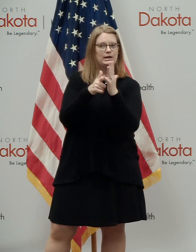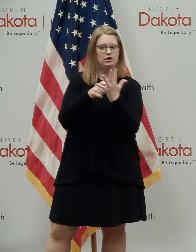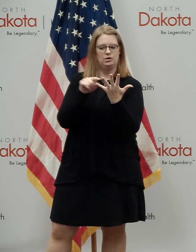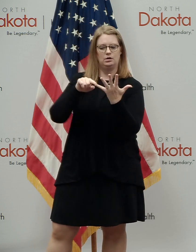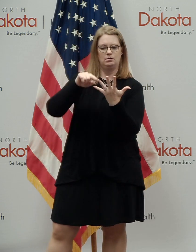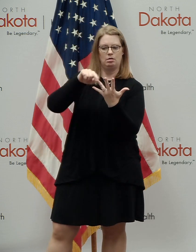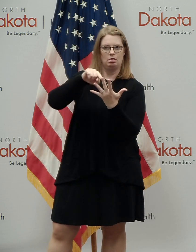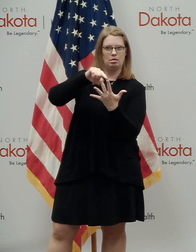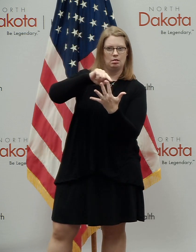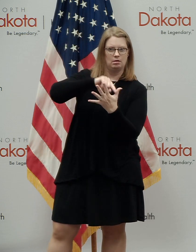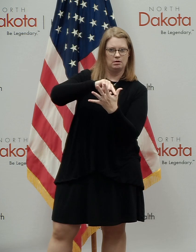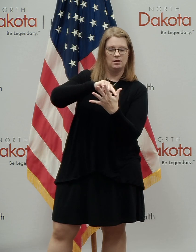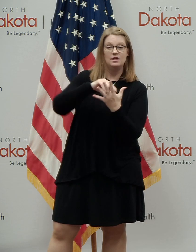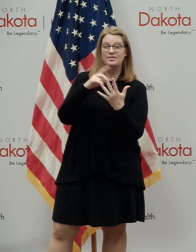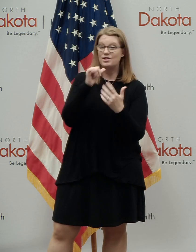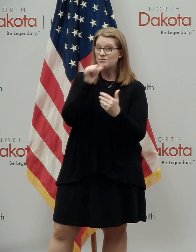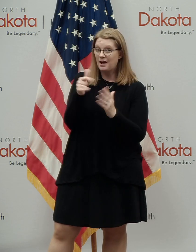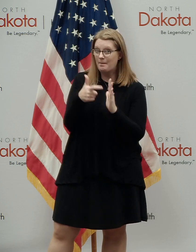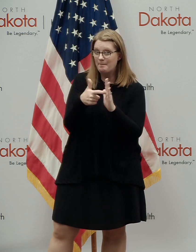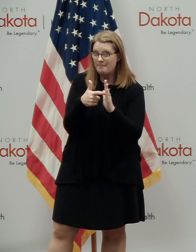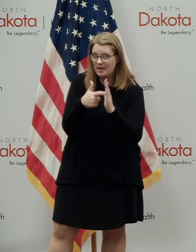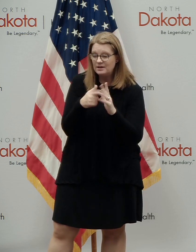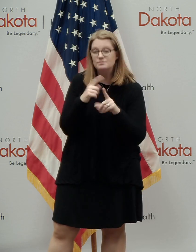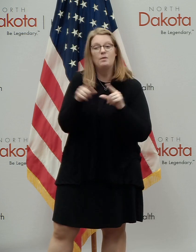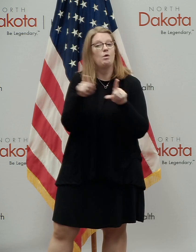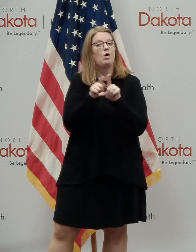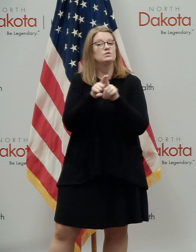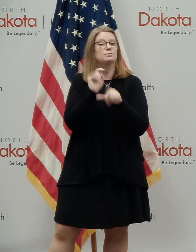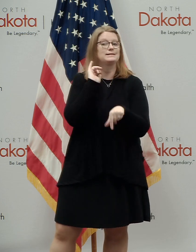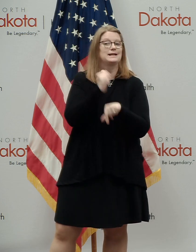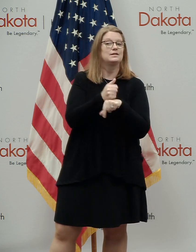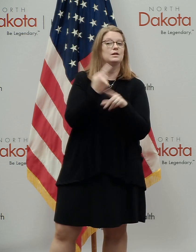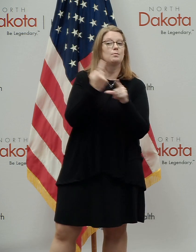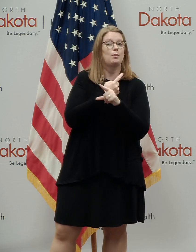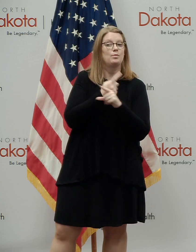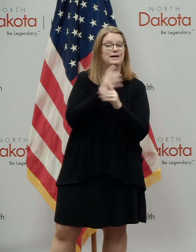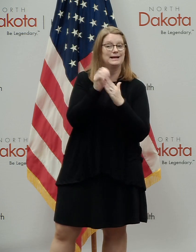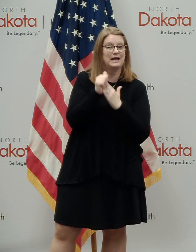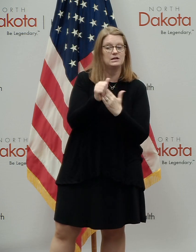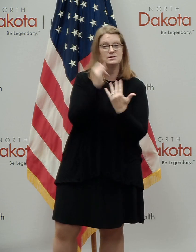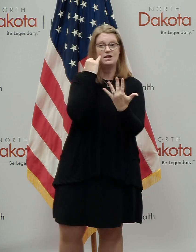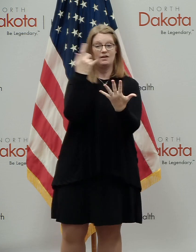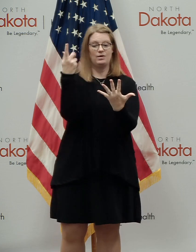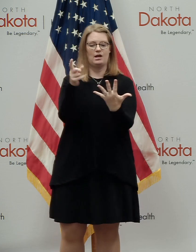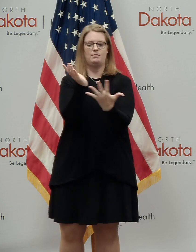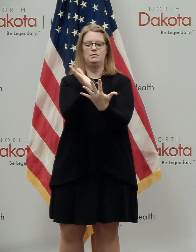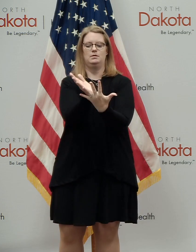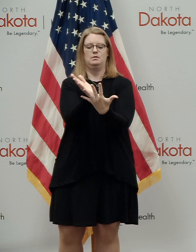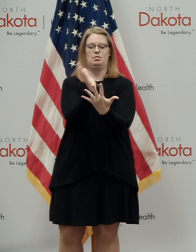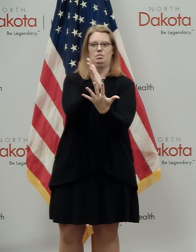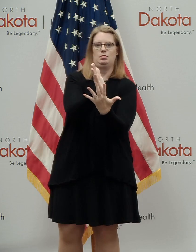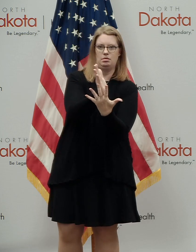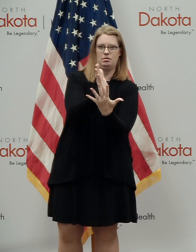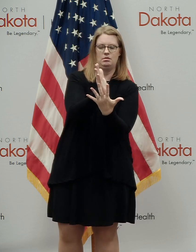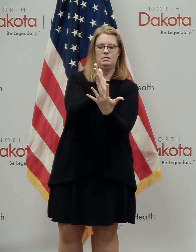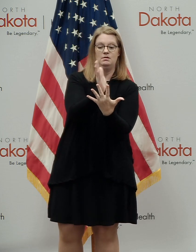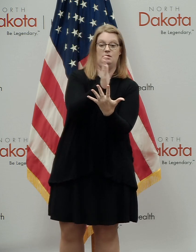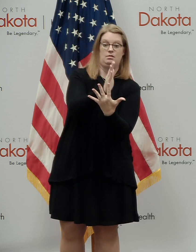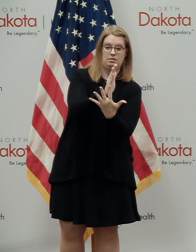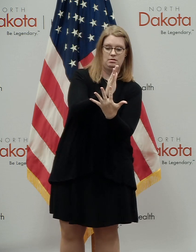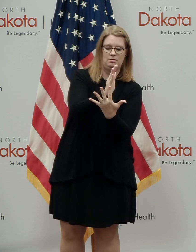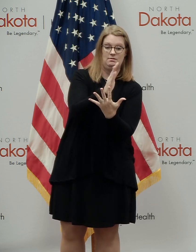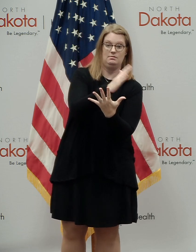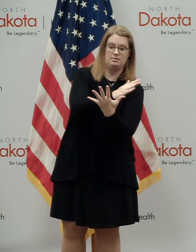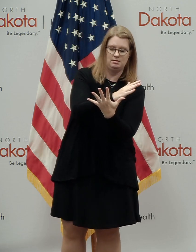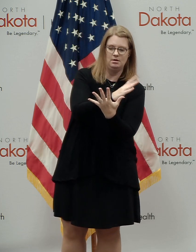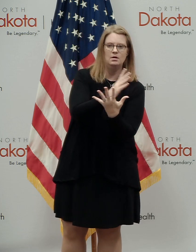not mandates, we want to make sure that we're sending the right guidance out to the state. And if we move people up a level and that